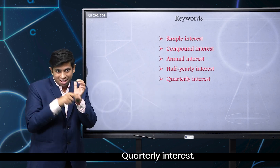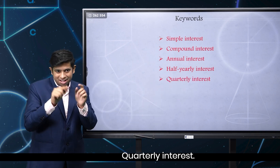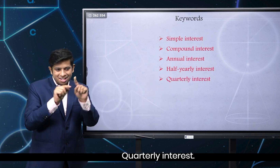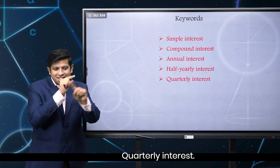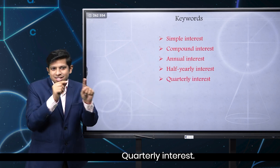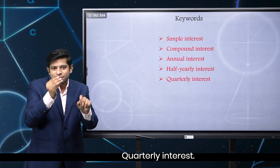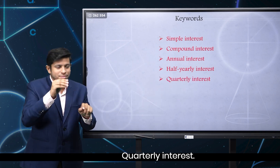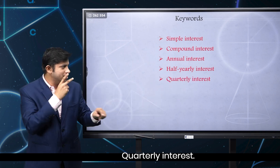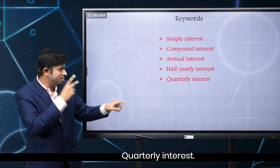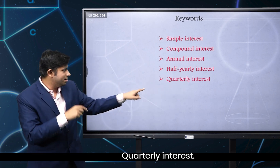quarterly interest,